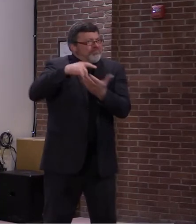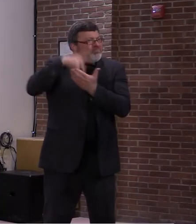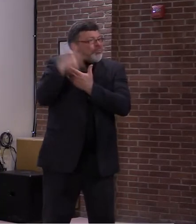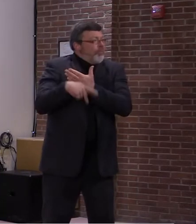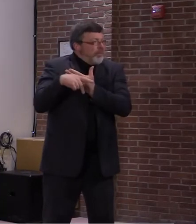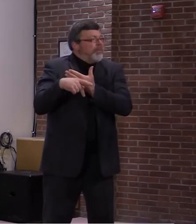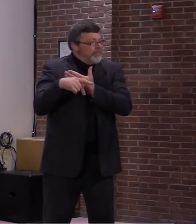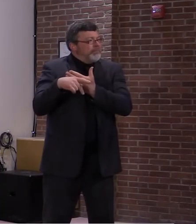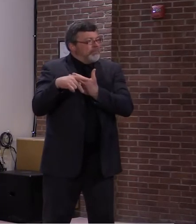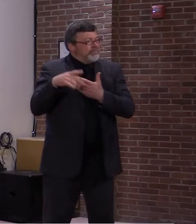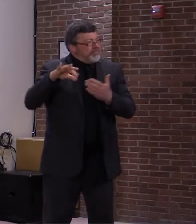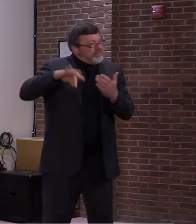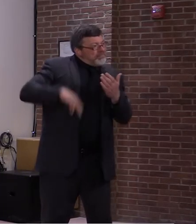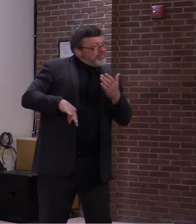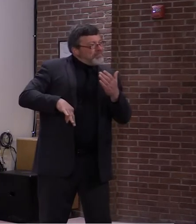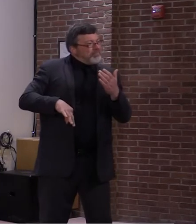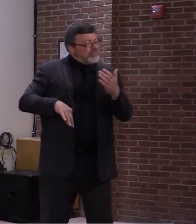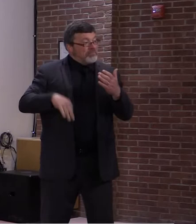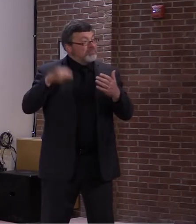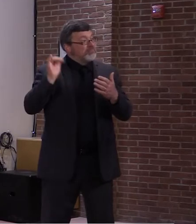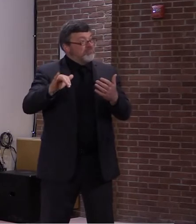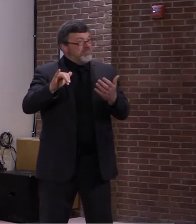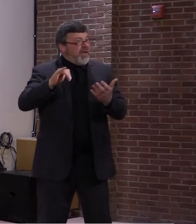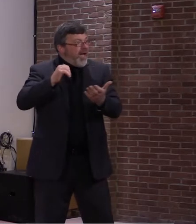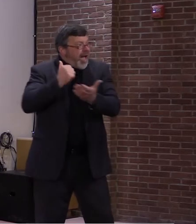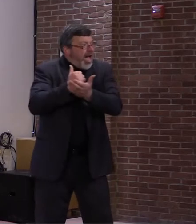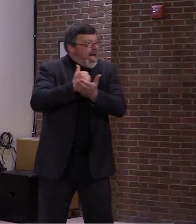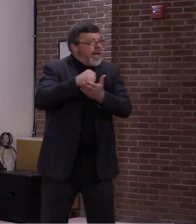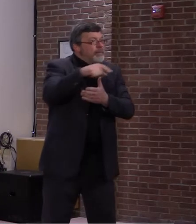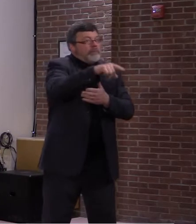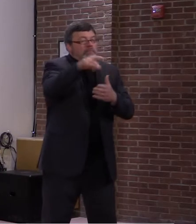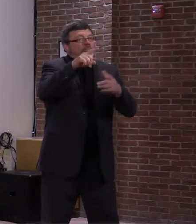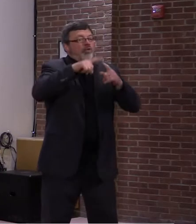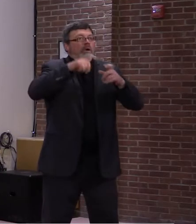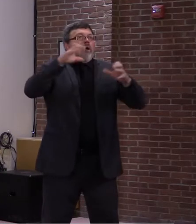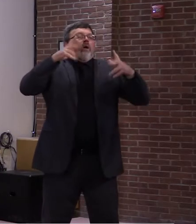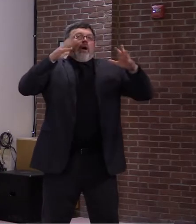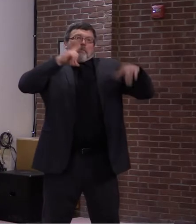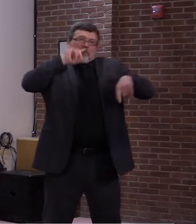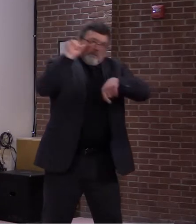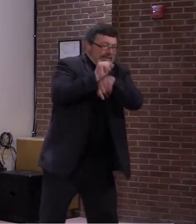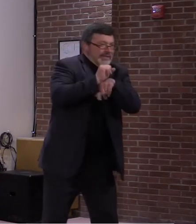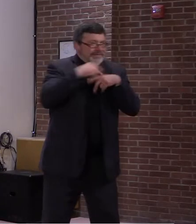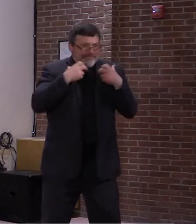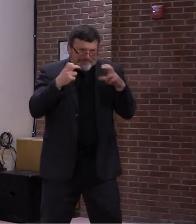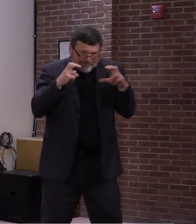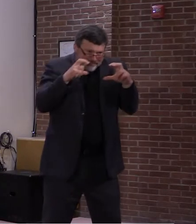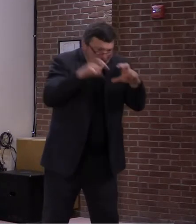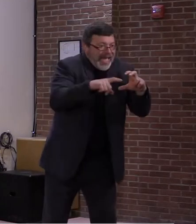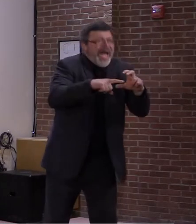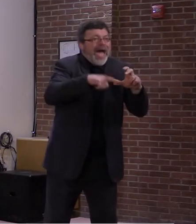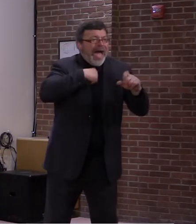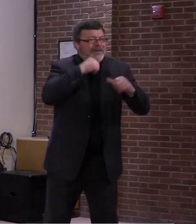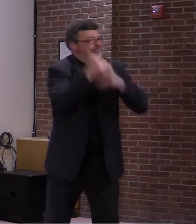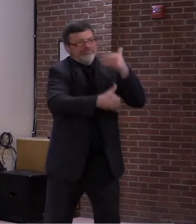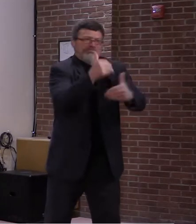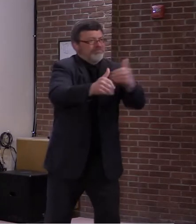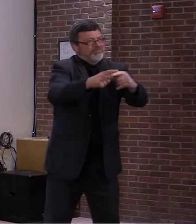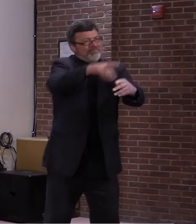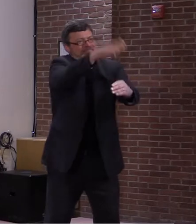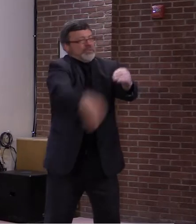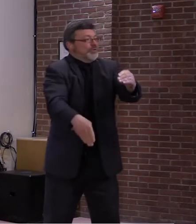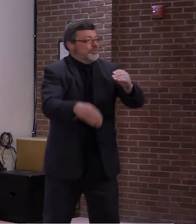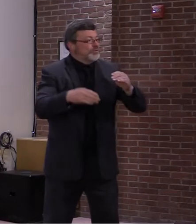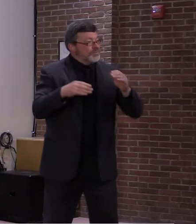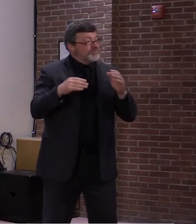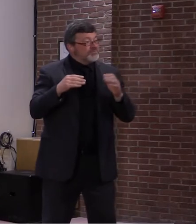help bring these priority projects over the finish line. So we have a framework that includes most of our original proposals